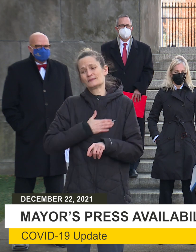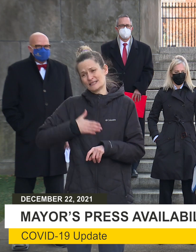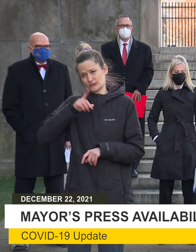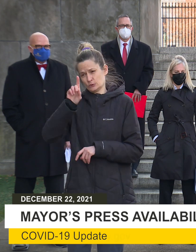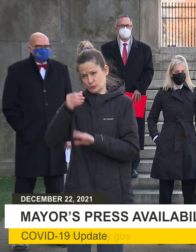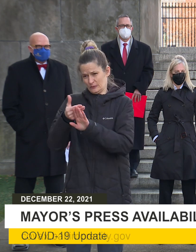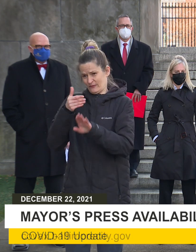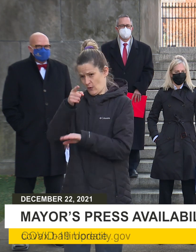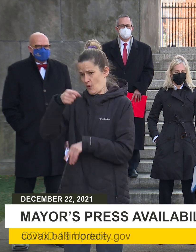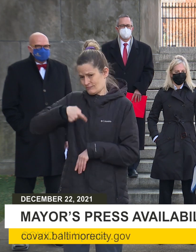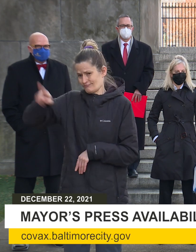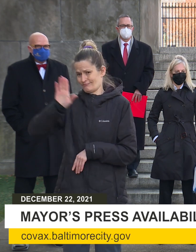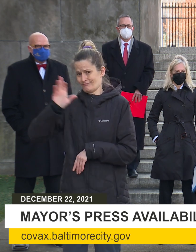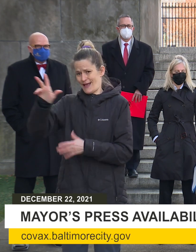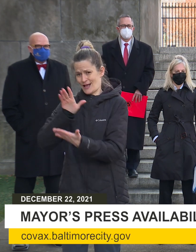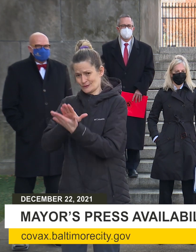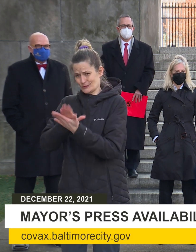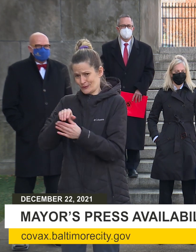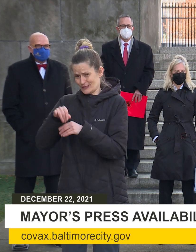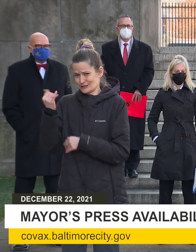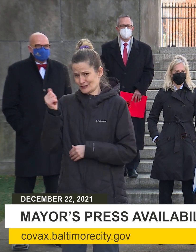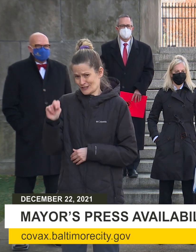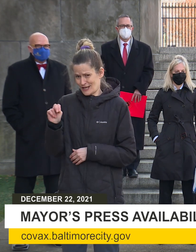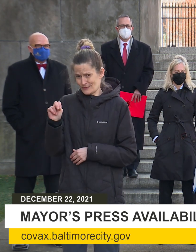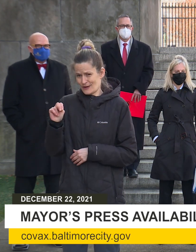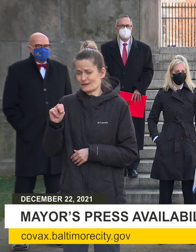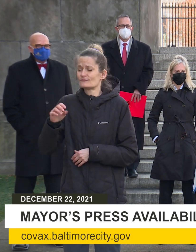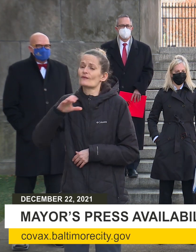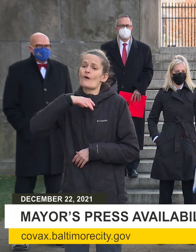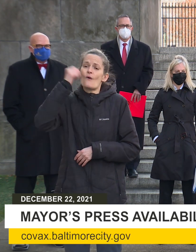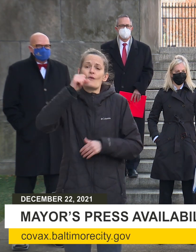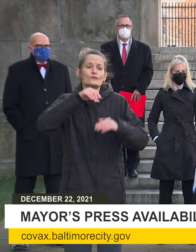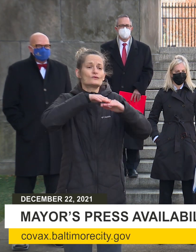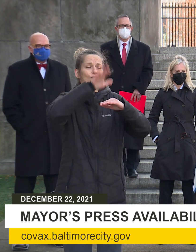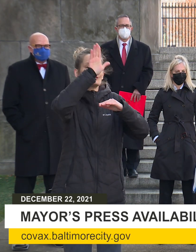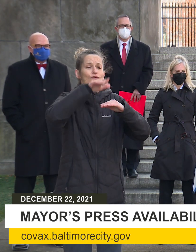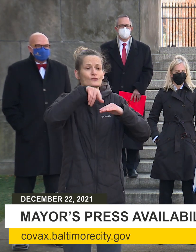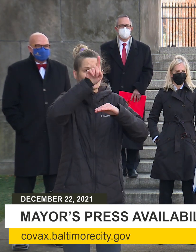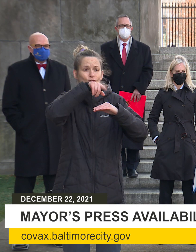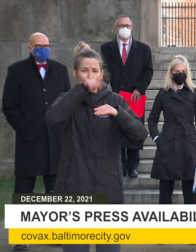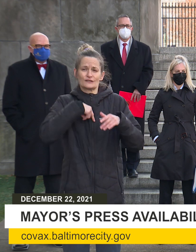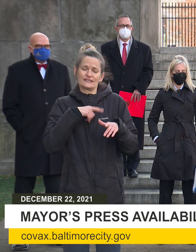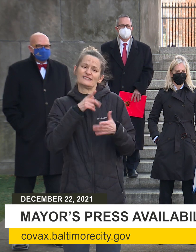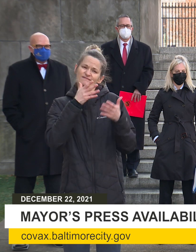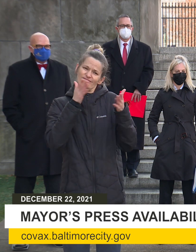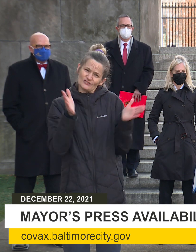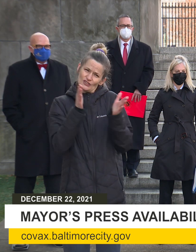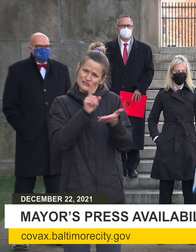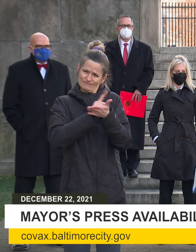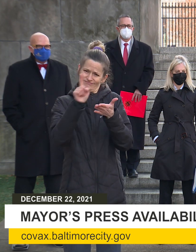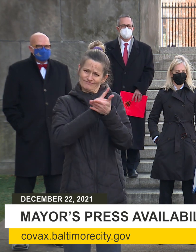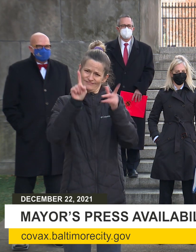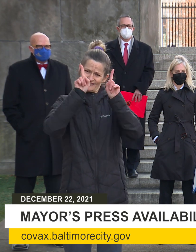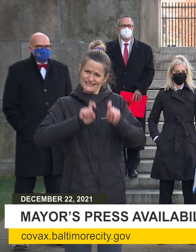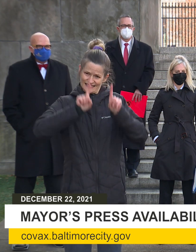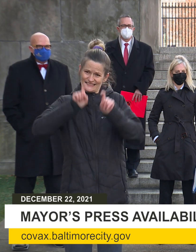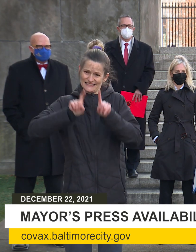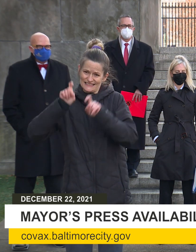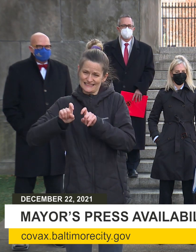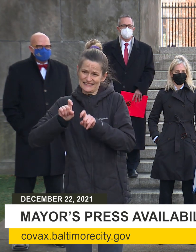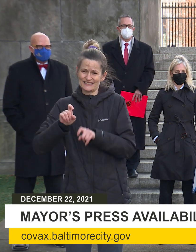older grades, please encourage them to complete their weekly testing. Like other jurisdictions across the state and some parts of the